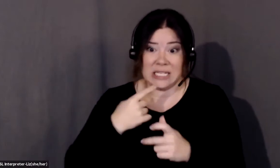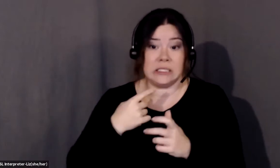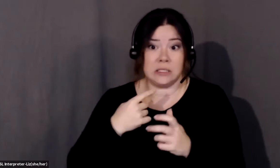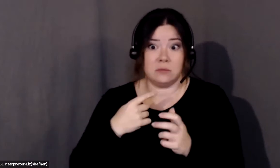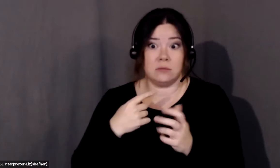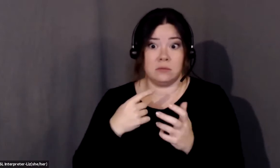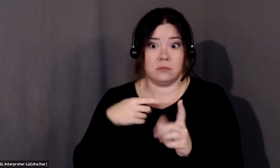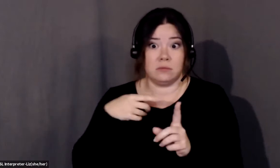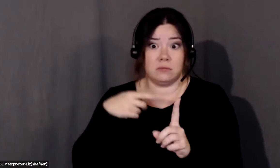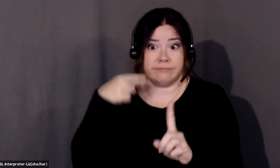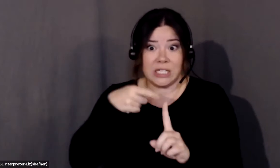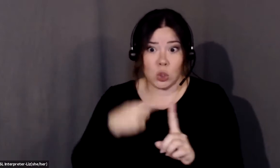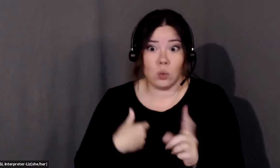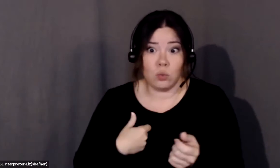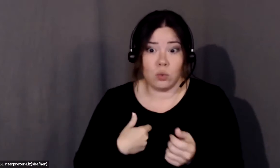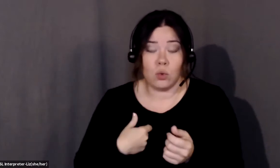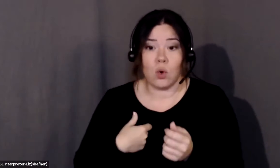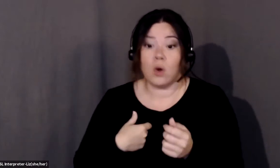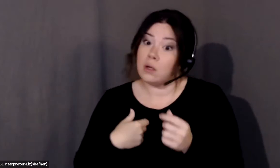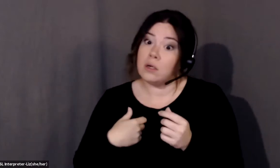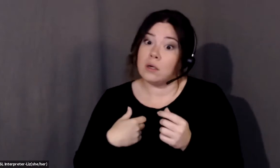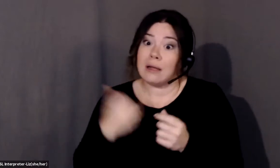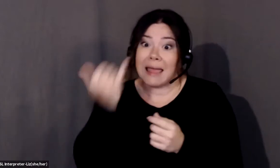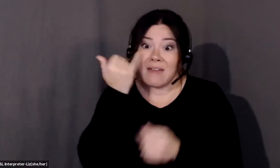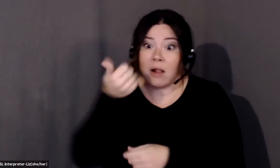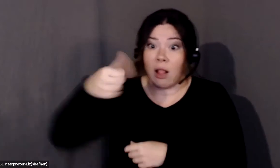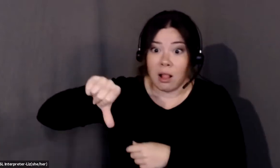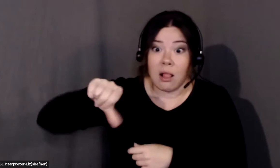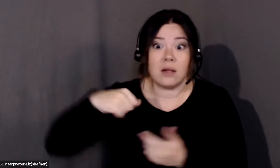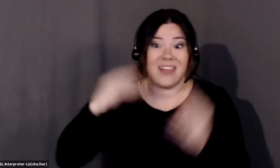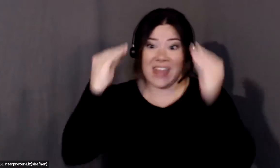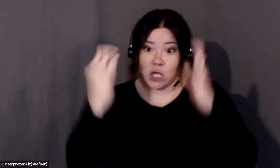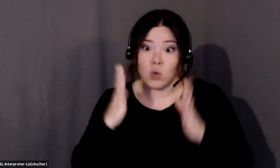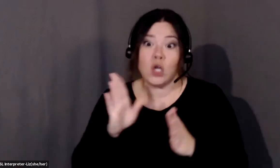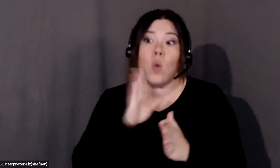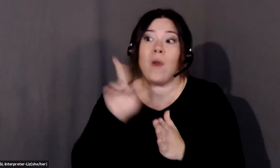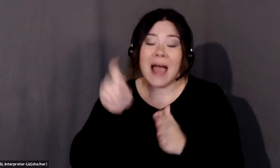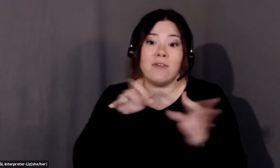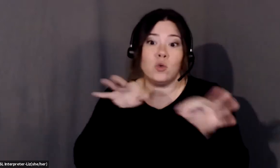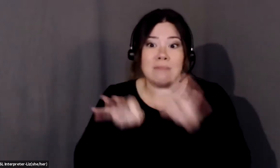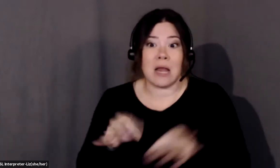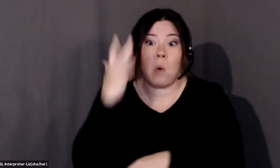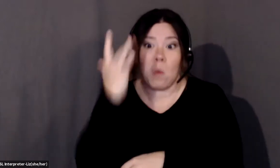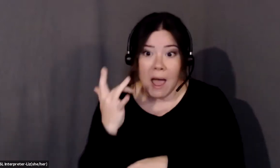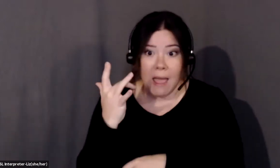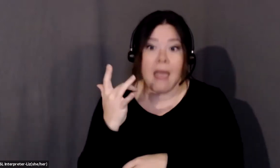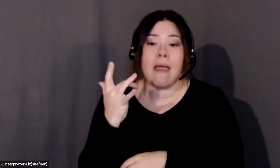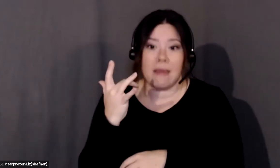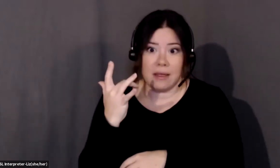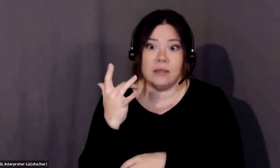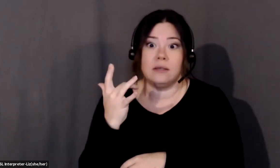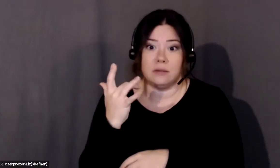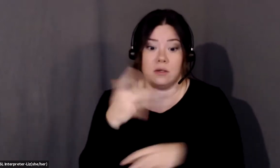instructor must be fully prepared to justify their decision to the student,